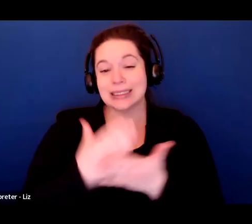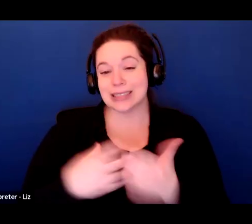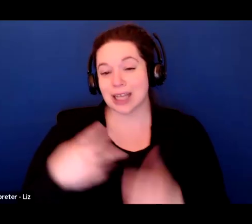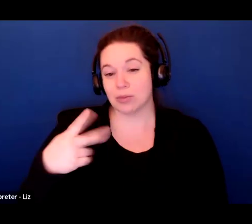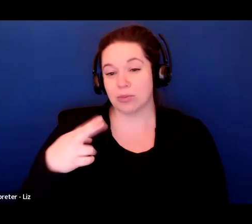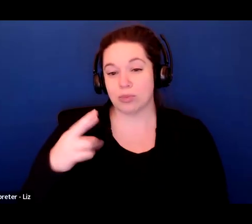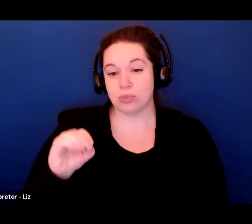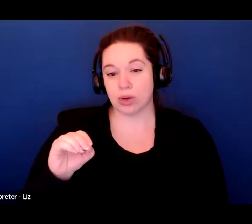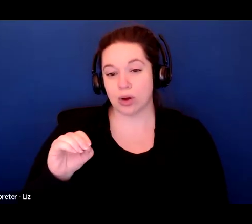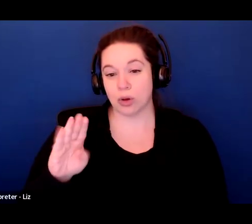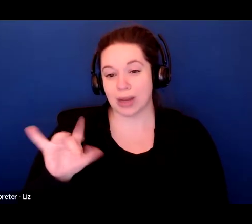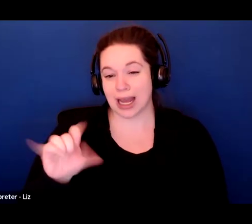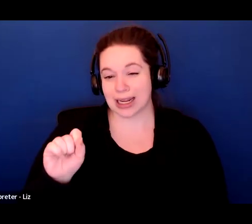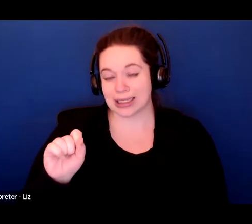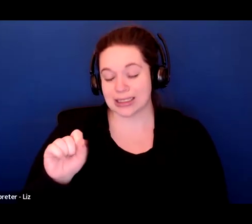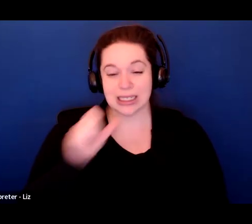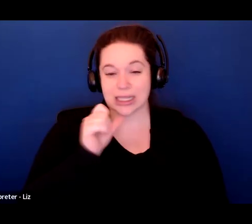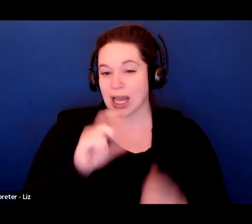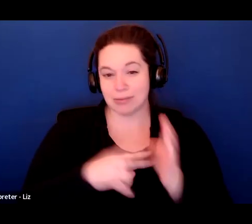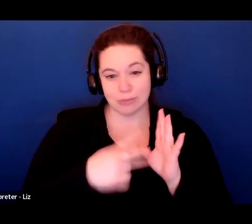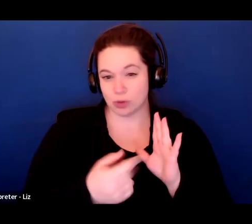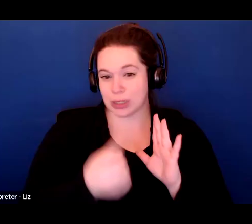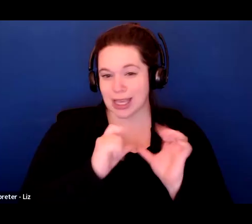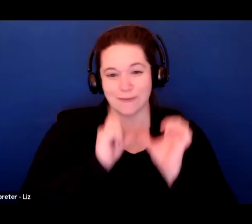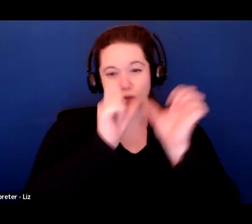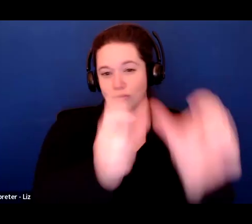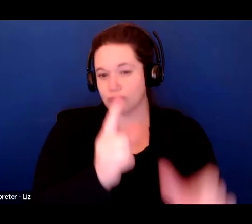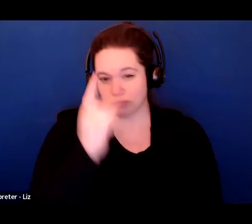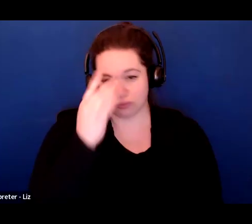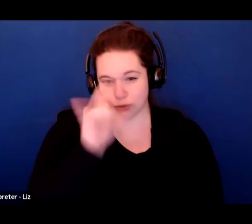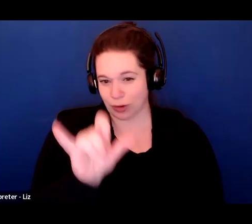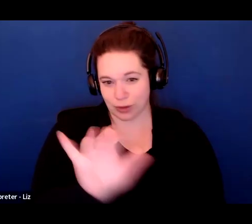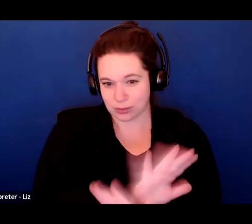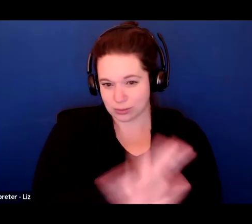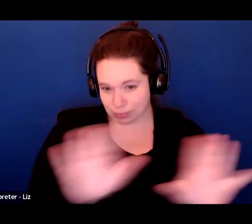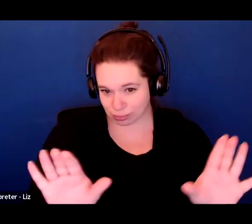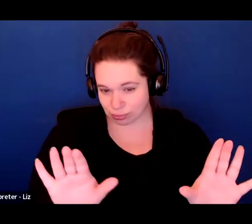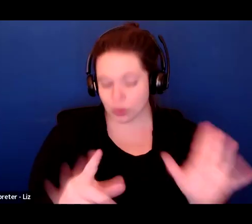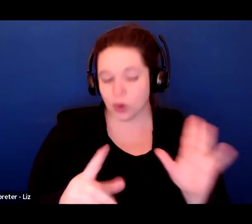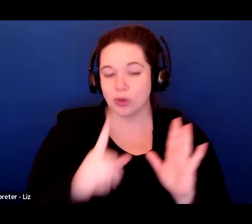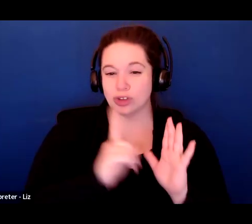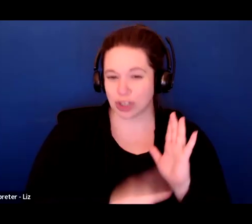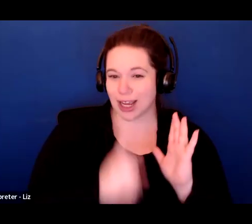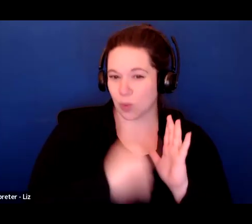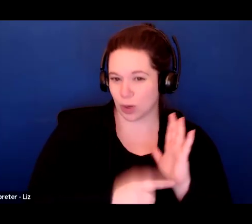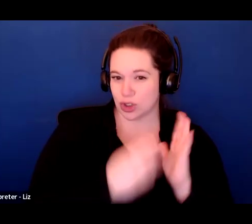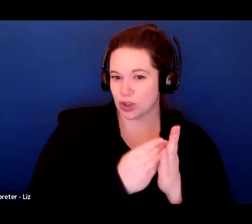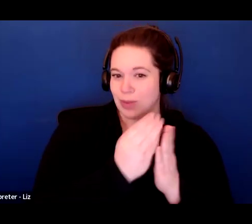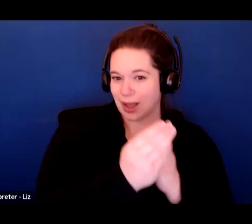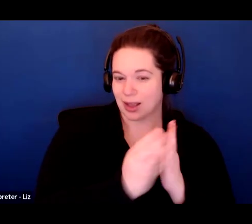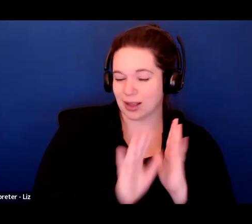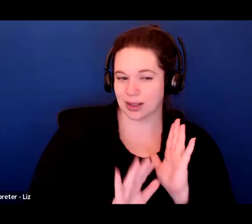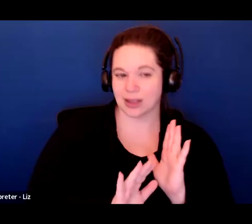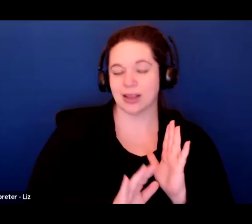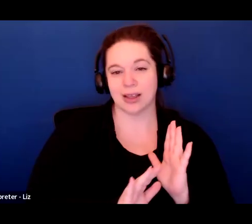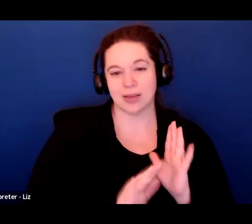meant to be taken for a lifetime. So be sure and check with what you're getting because you might be